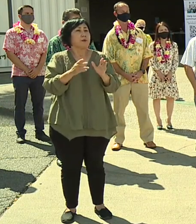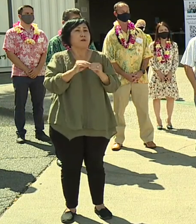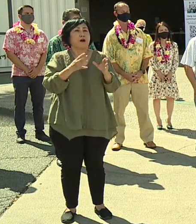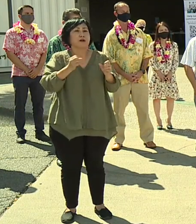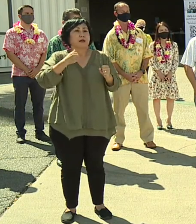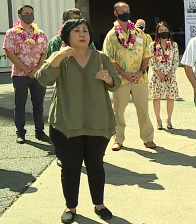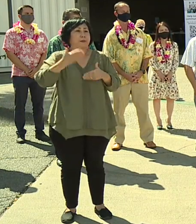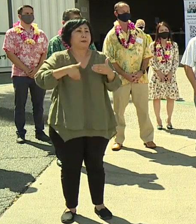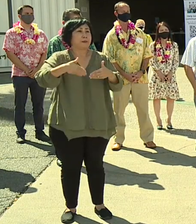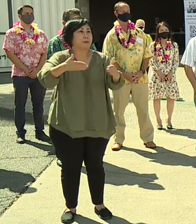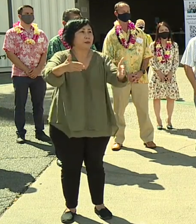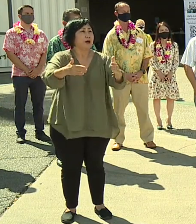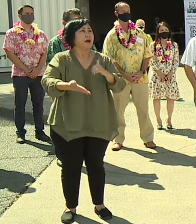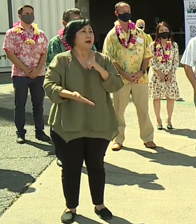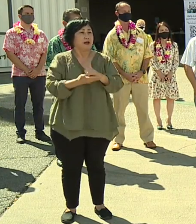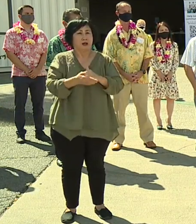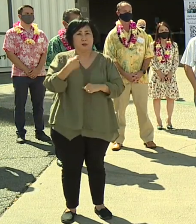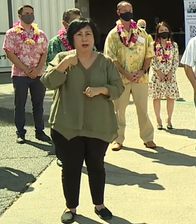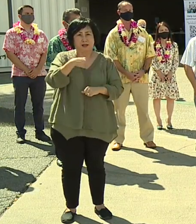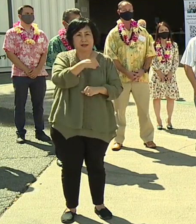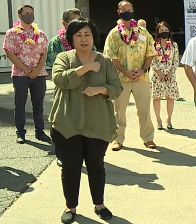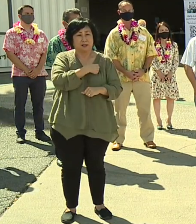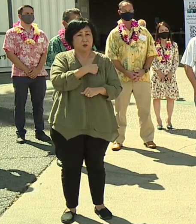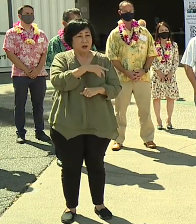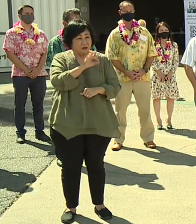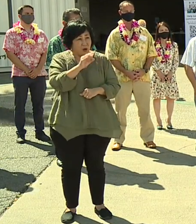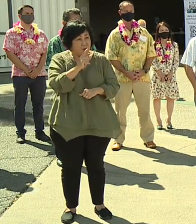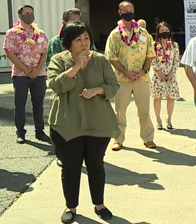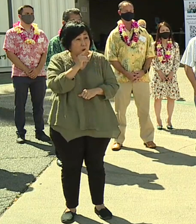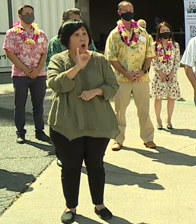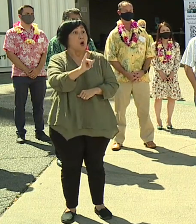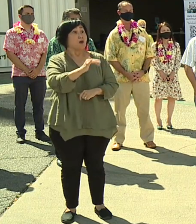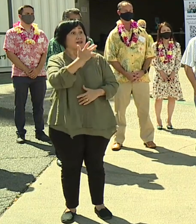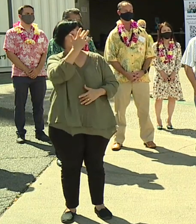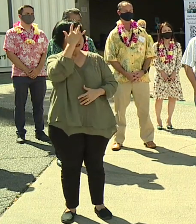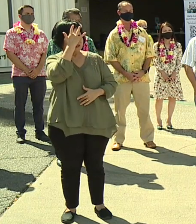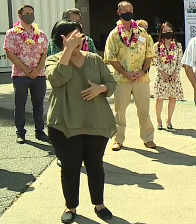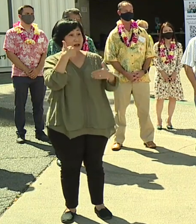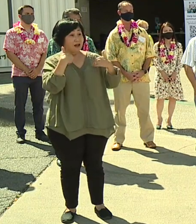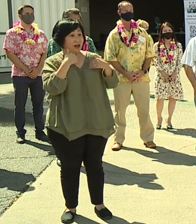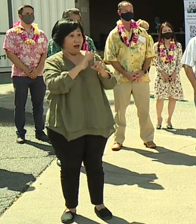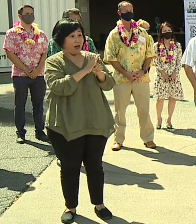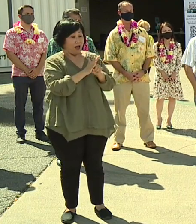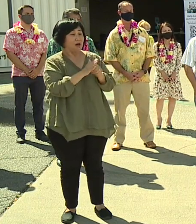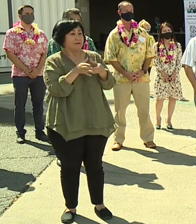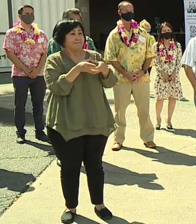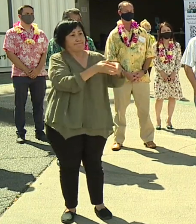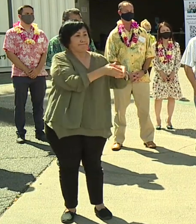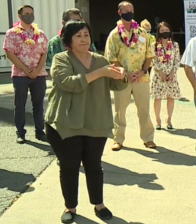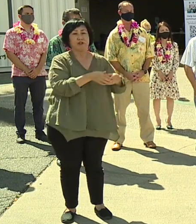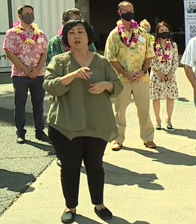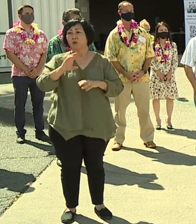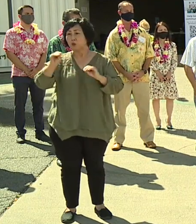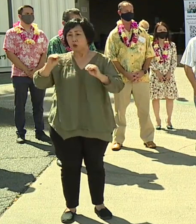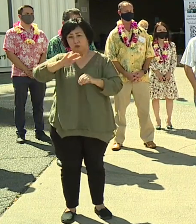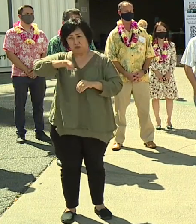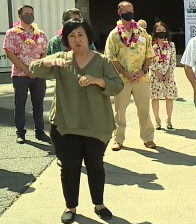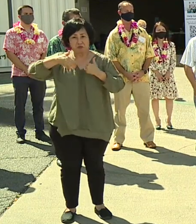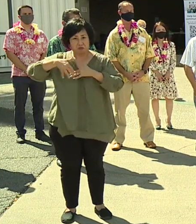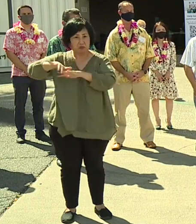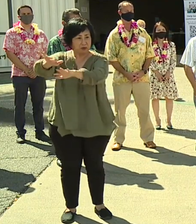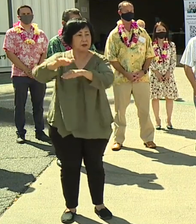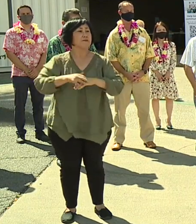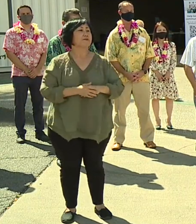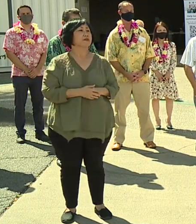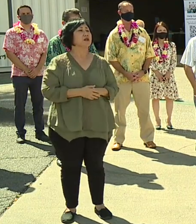tremendous difference for us in identifying those who are infected and controlling the virus here in the